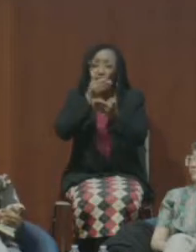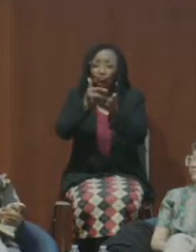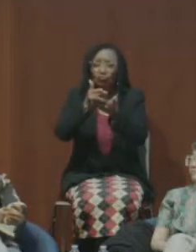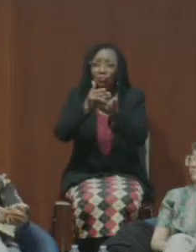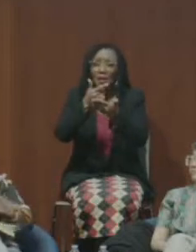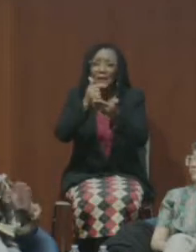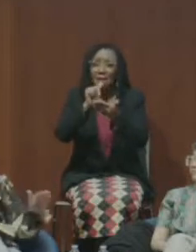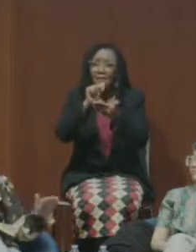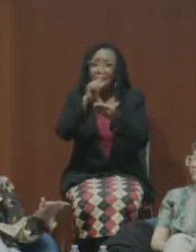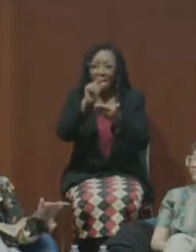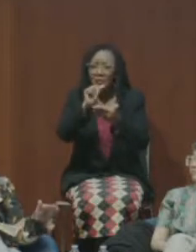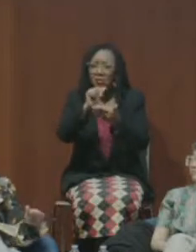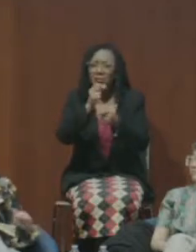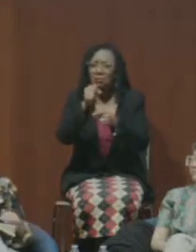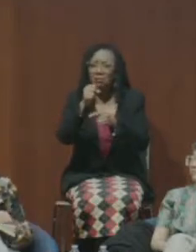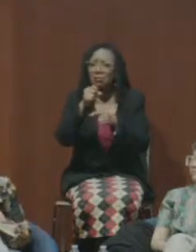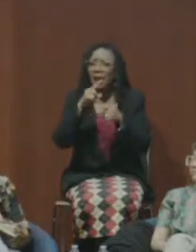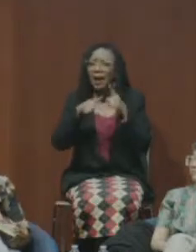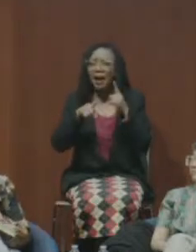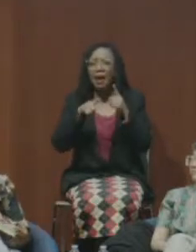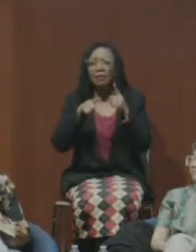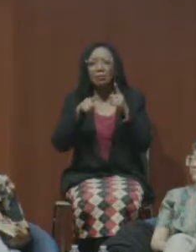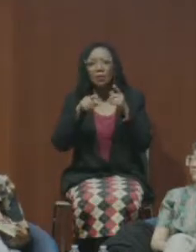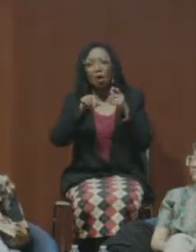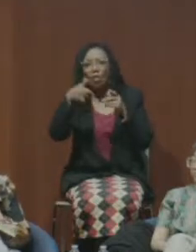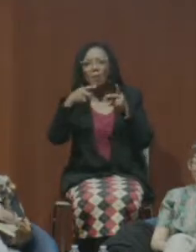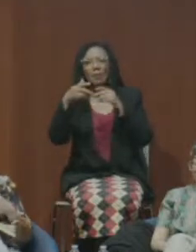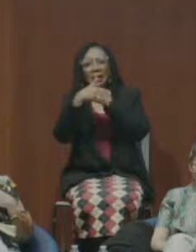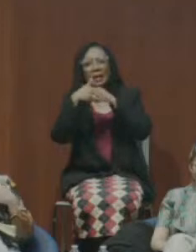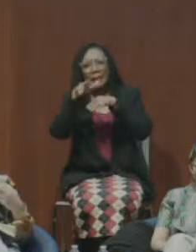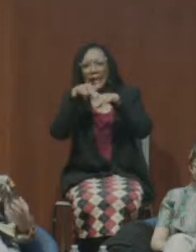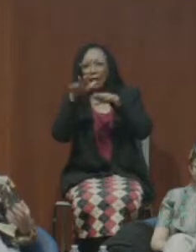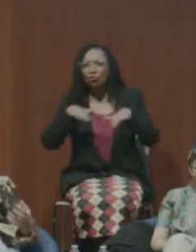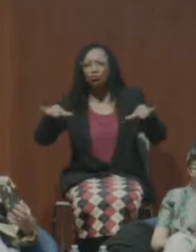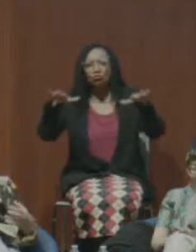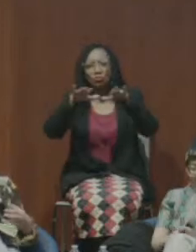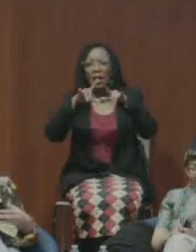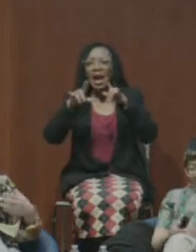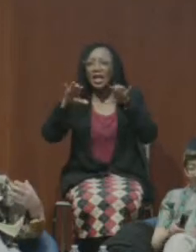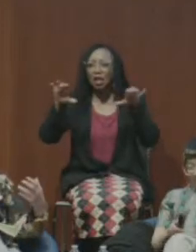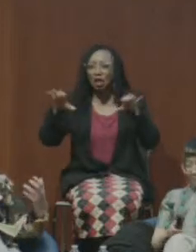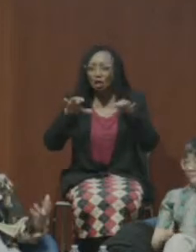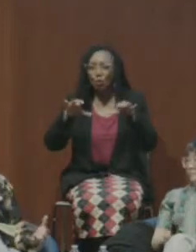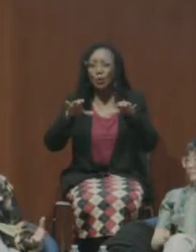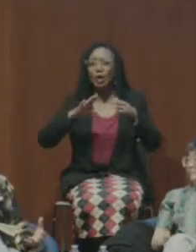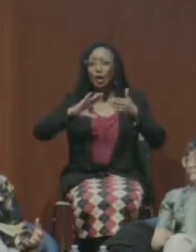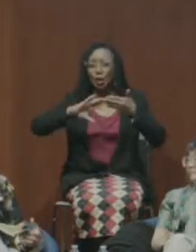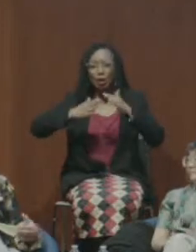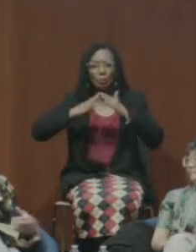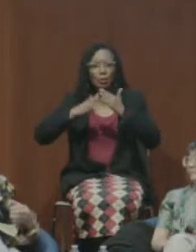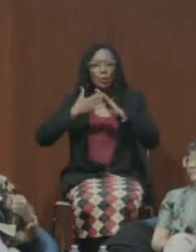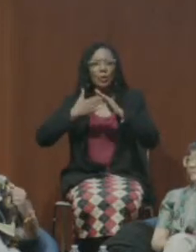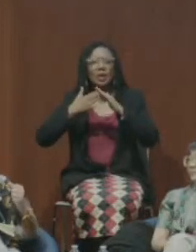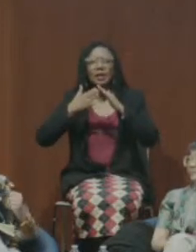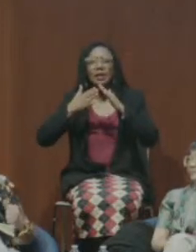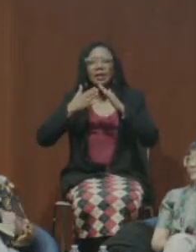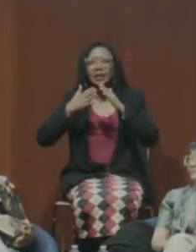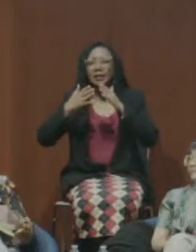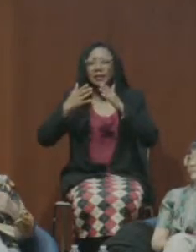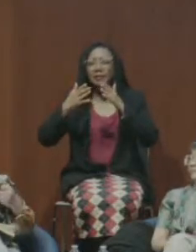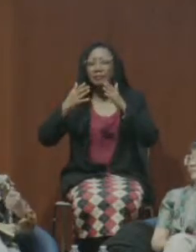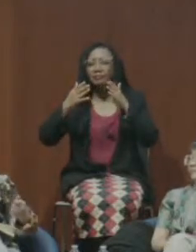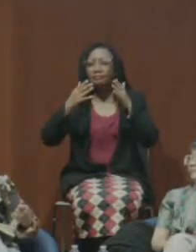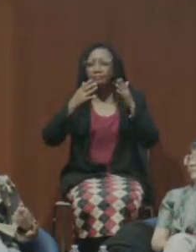to people without any organization in the middle. And they are doing, like, for example, community kitchen